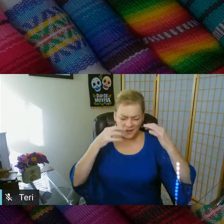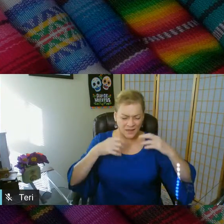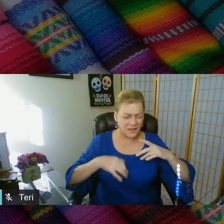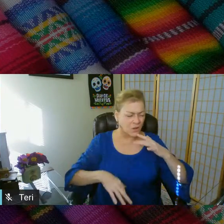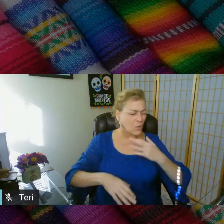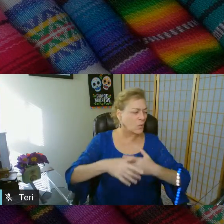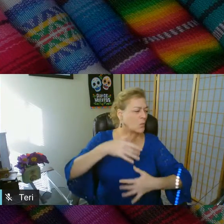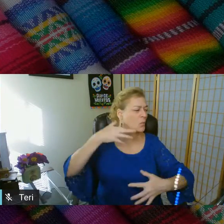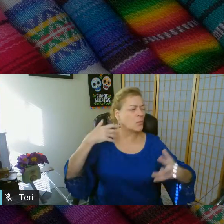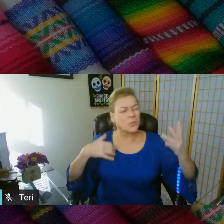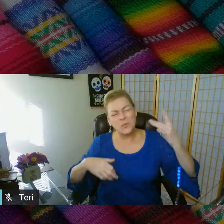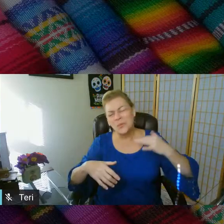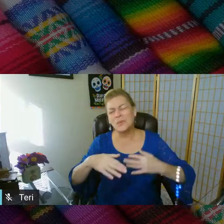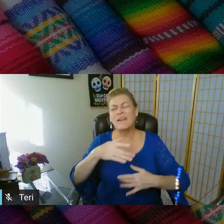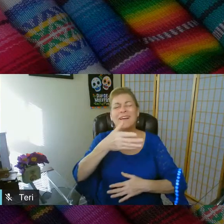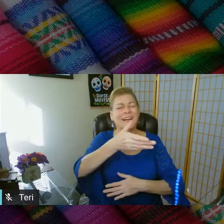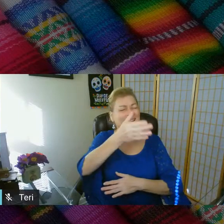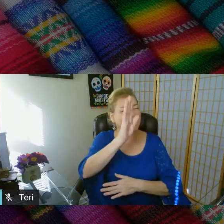good.